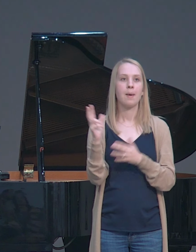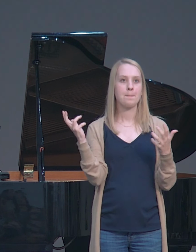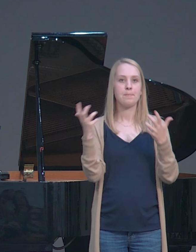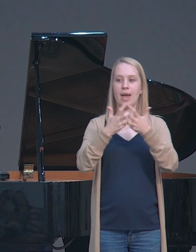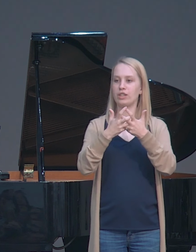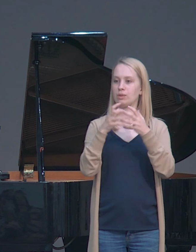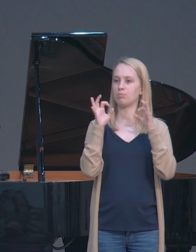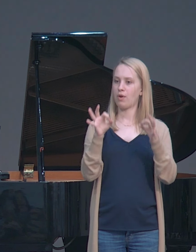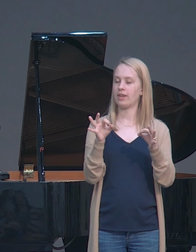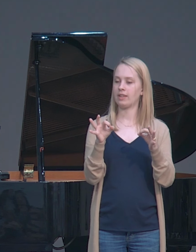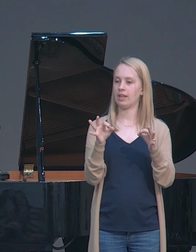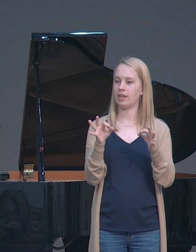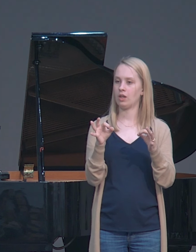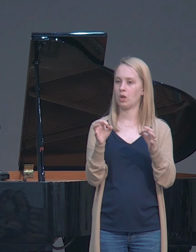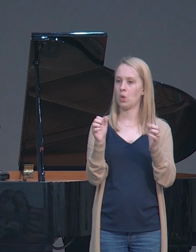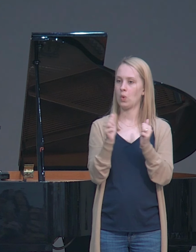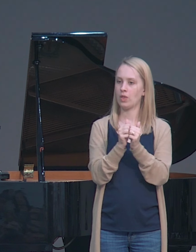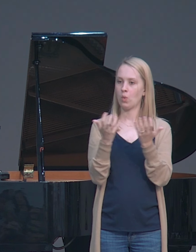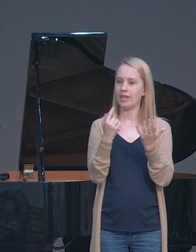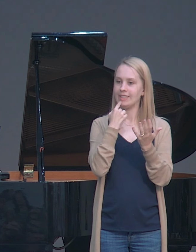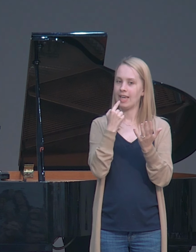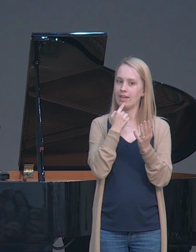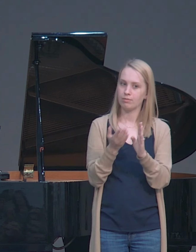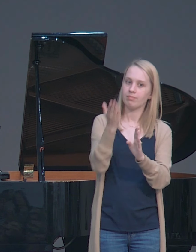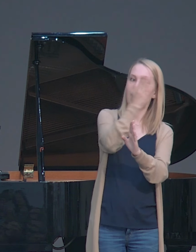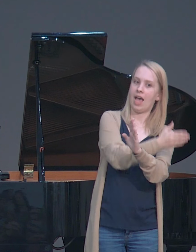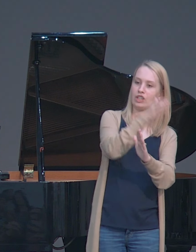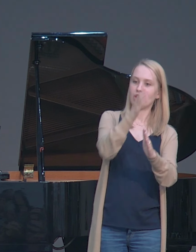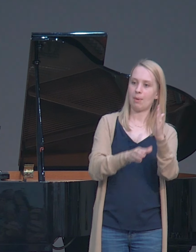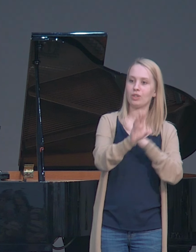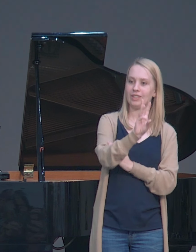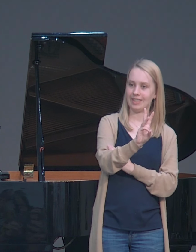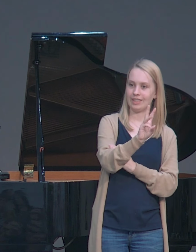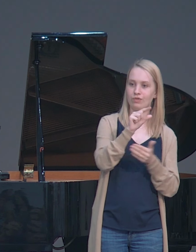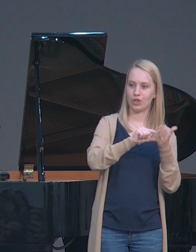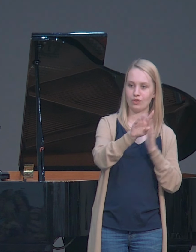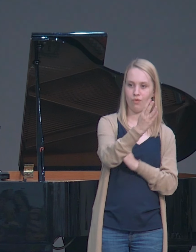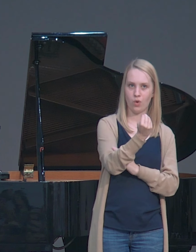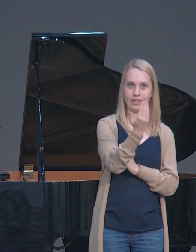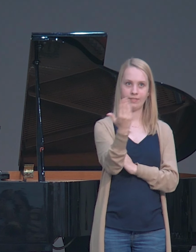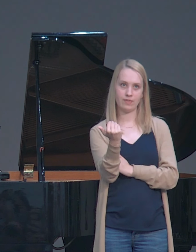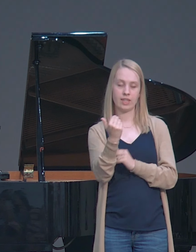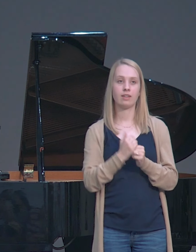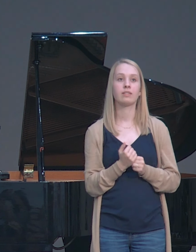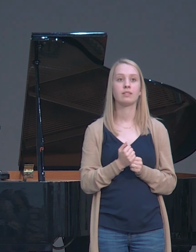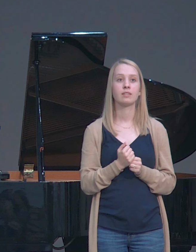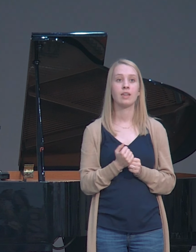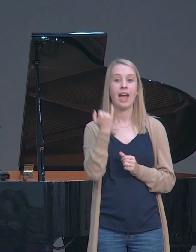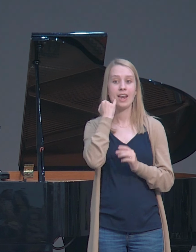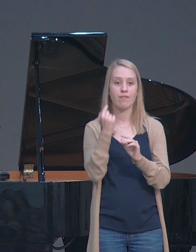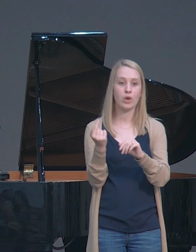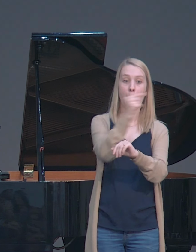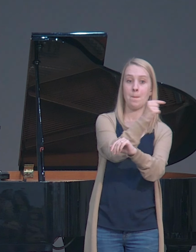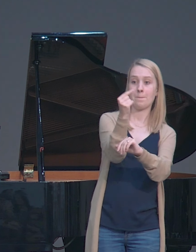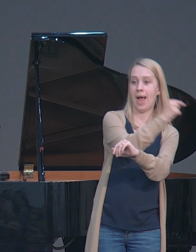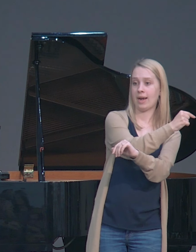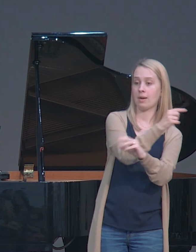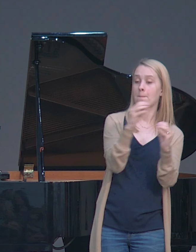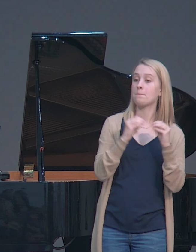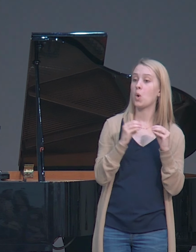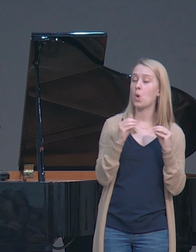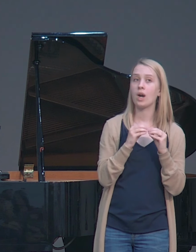with what he's been saying, by the way, what he said in chapter 6, verses 14 and 15. And then if we rewind just a little bit more, in